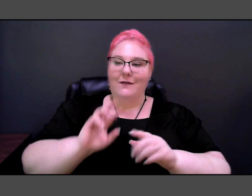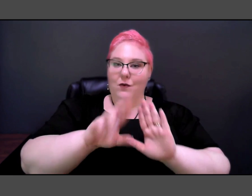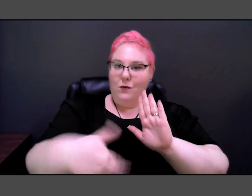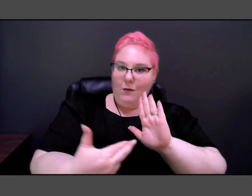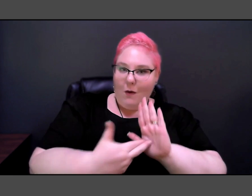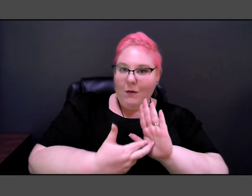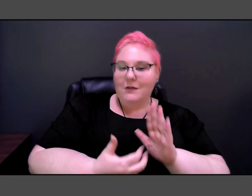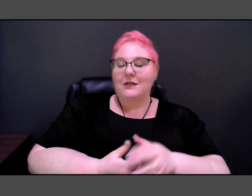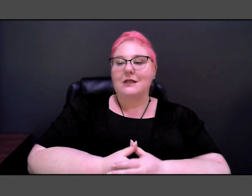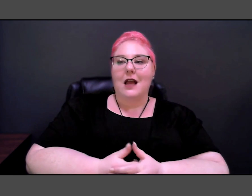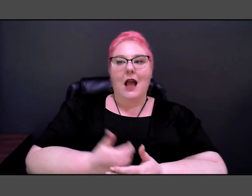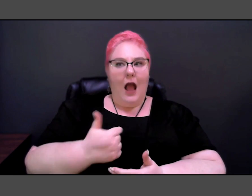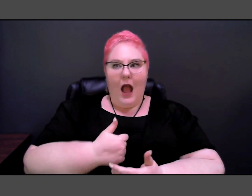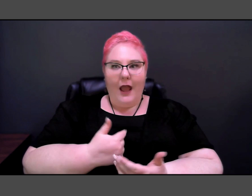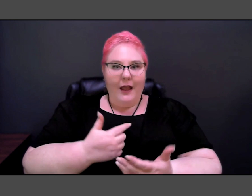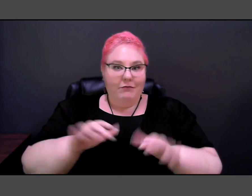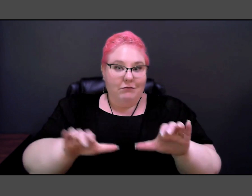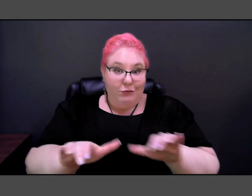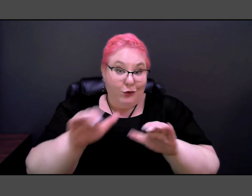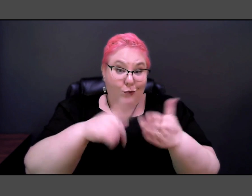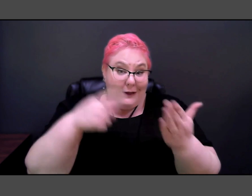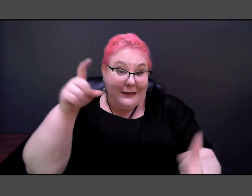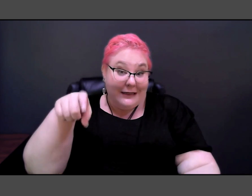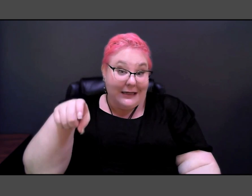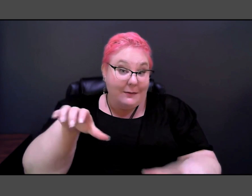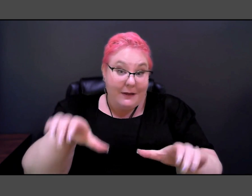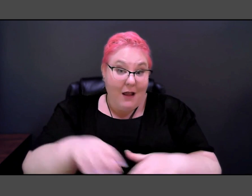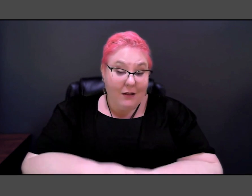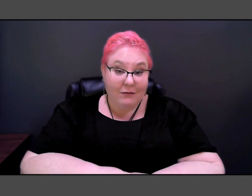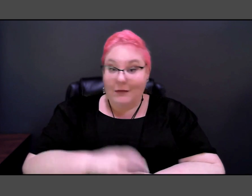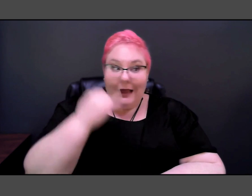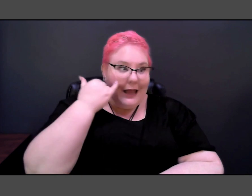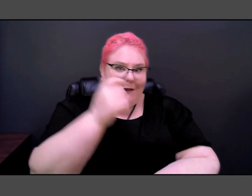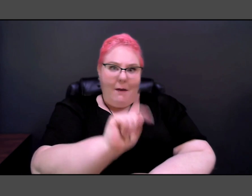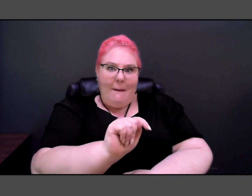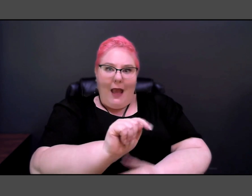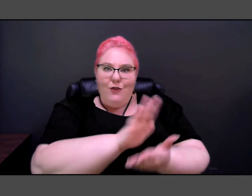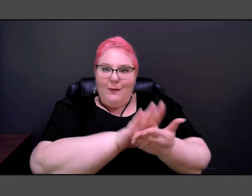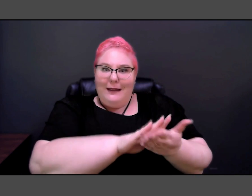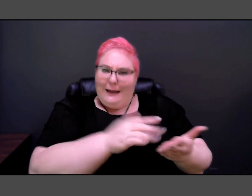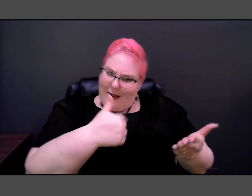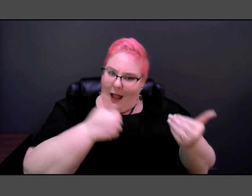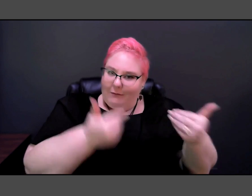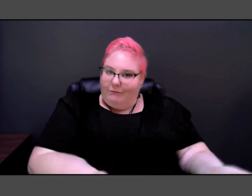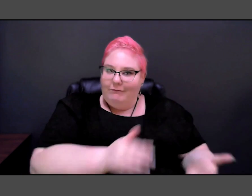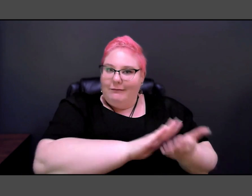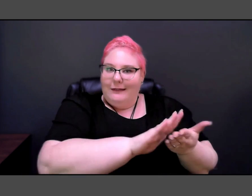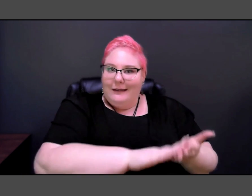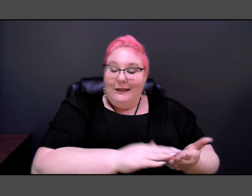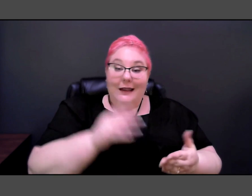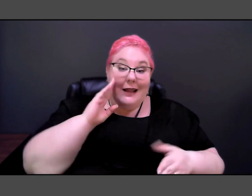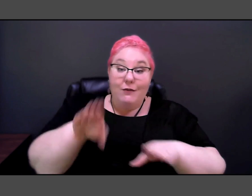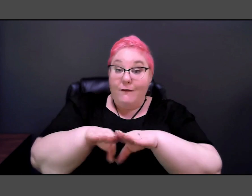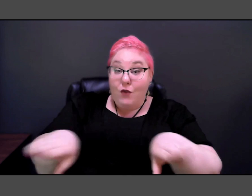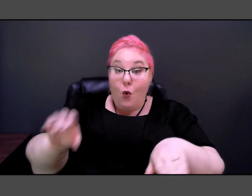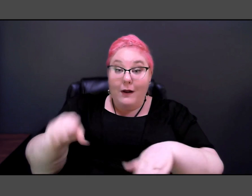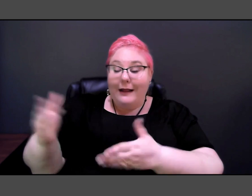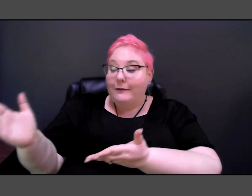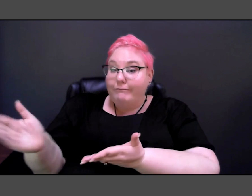done. If the bathroom needed cleaning at the office, I cleaned it. If the floor needed to be swept and mopped, I swept and mopped